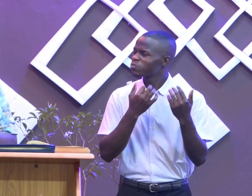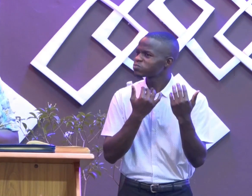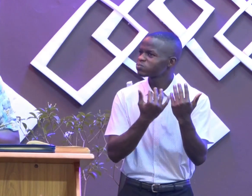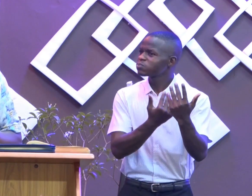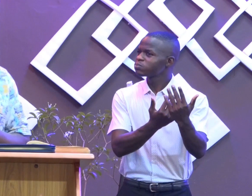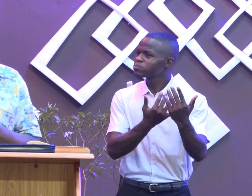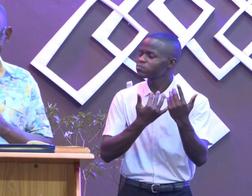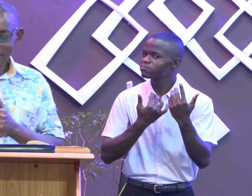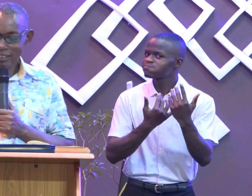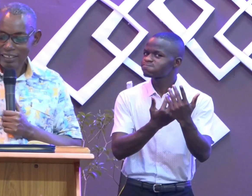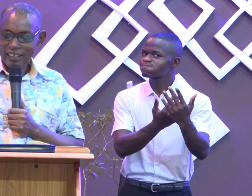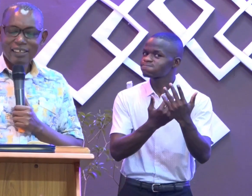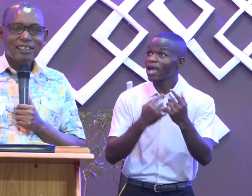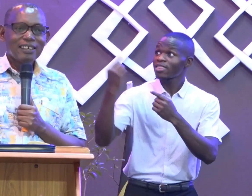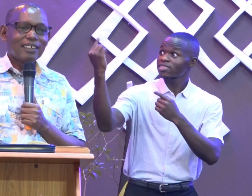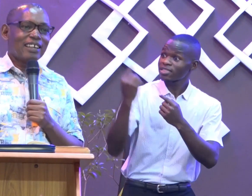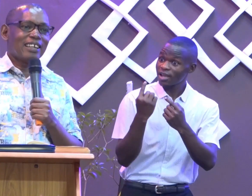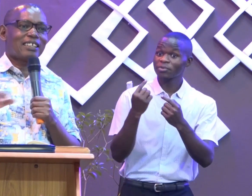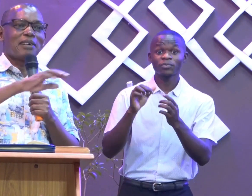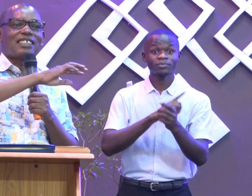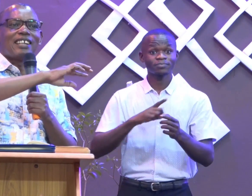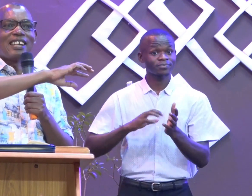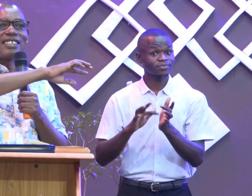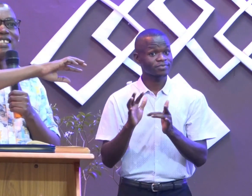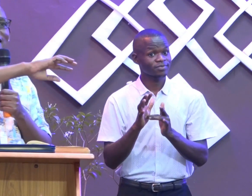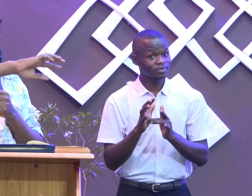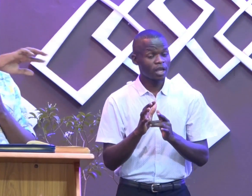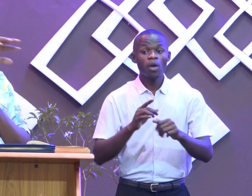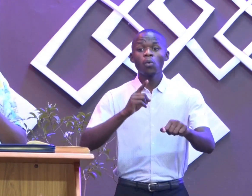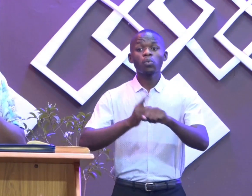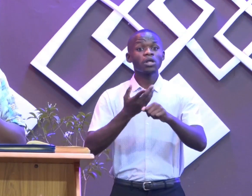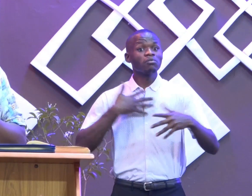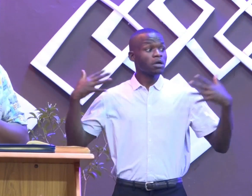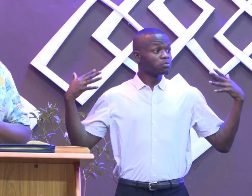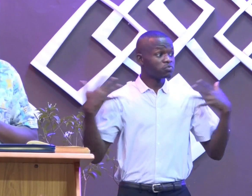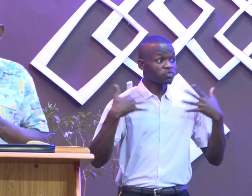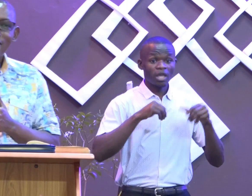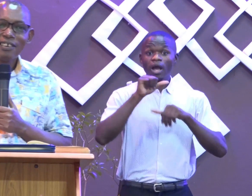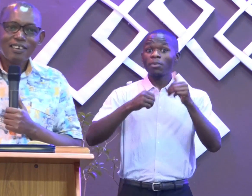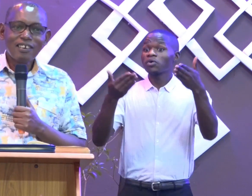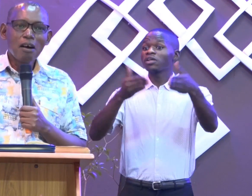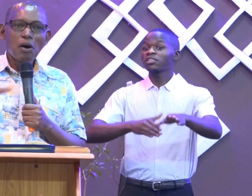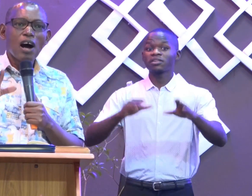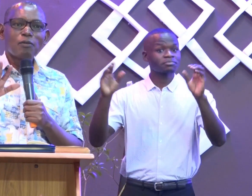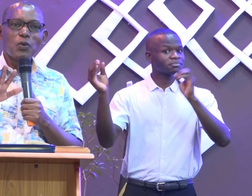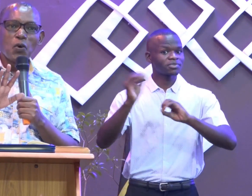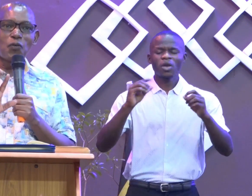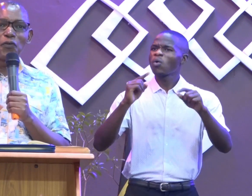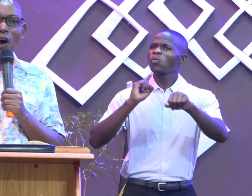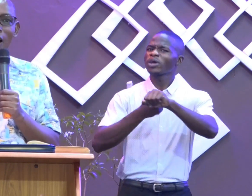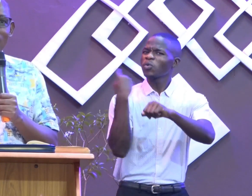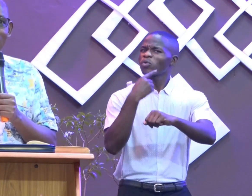kwa Mukama waffe. And those will be found when they were waiting for the coming of our Lord Jesus Christ. Tebakyalina ntiisa eri kufa. When they don't have any terror in death. Nga